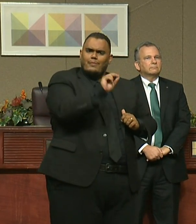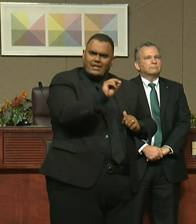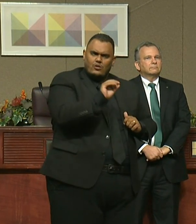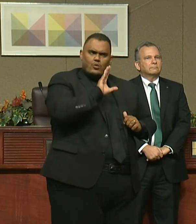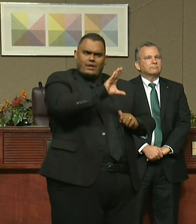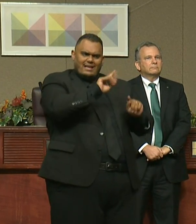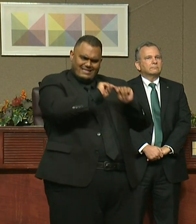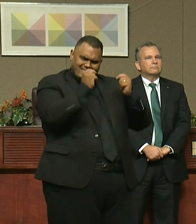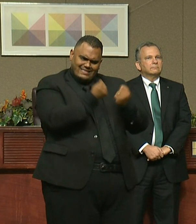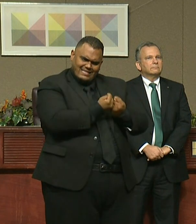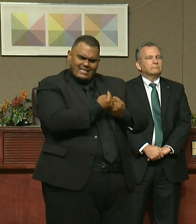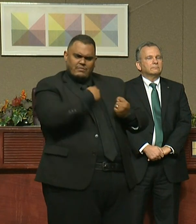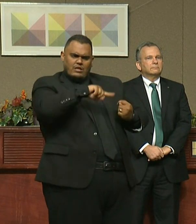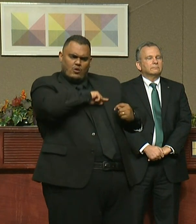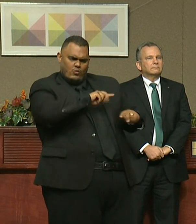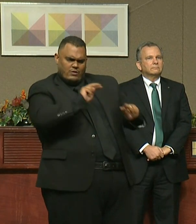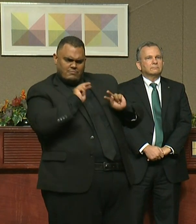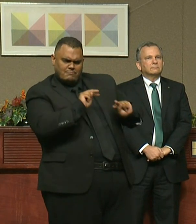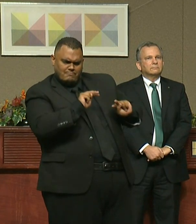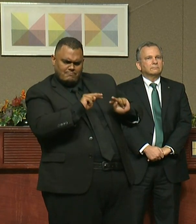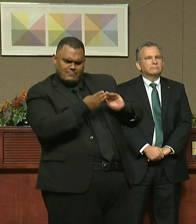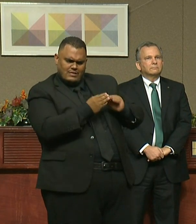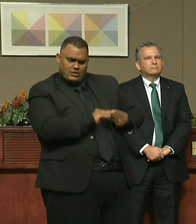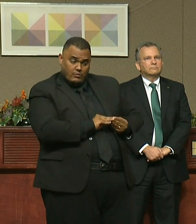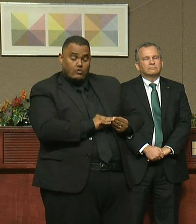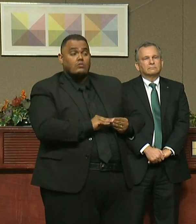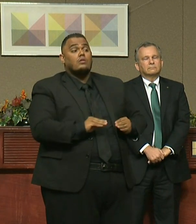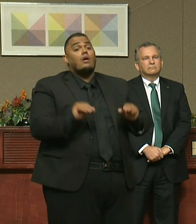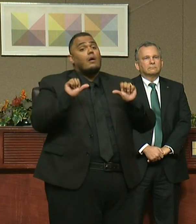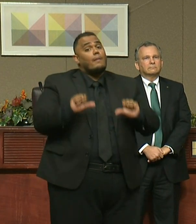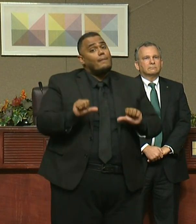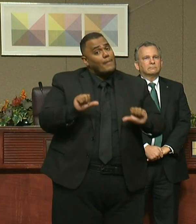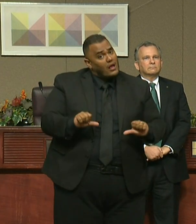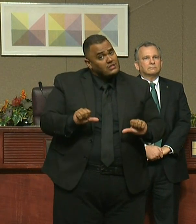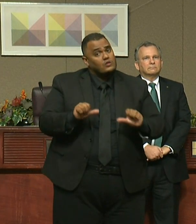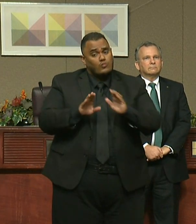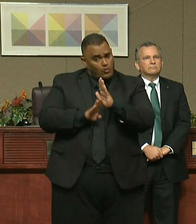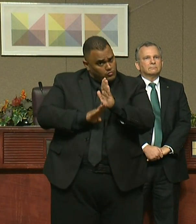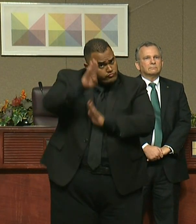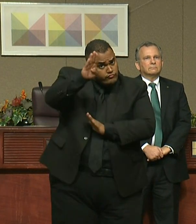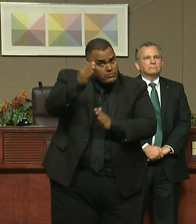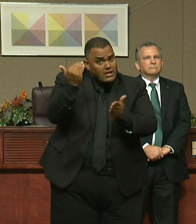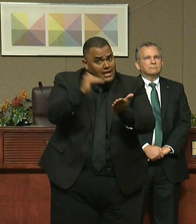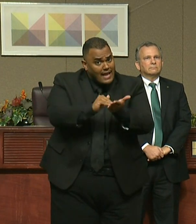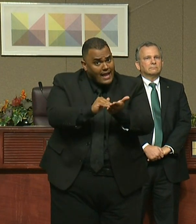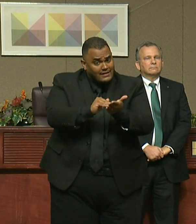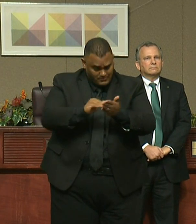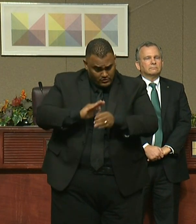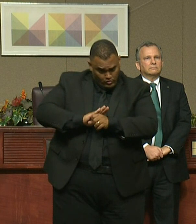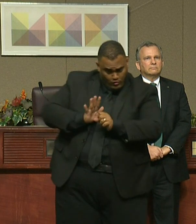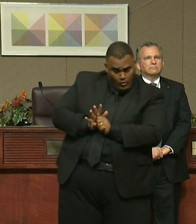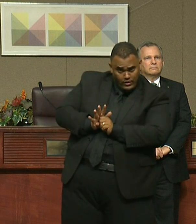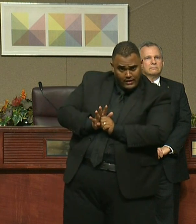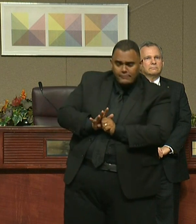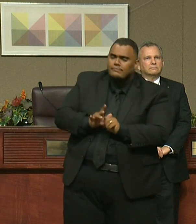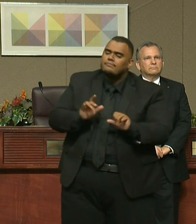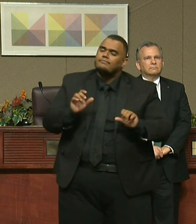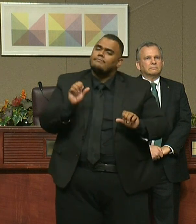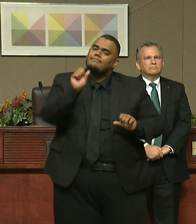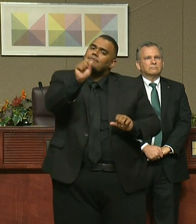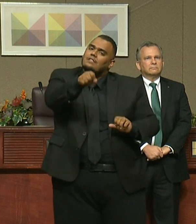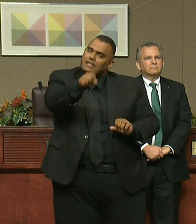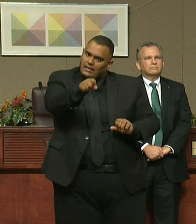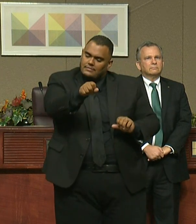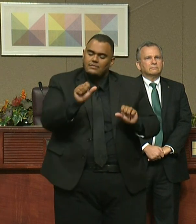numbers. And could a spike occur? Yes, there's a possibility of that, but